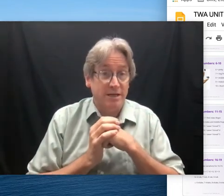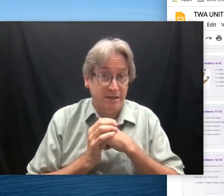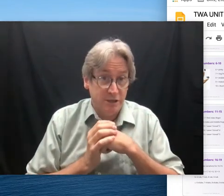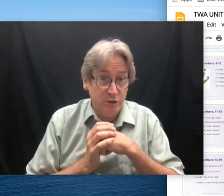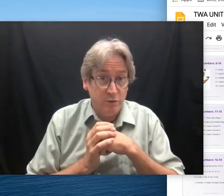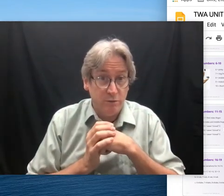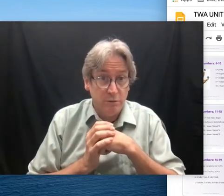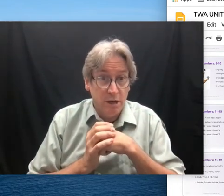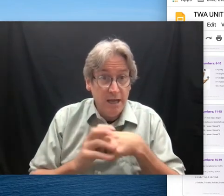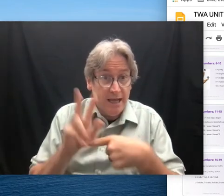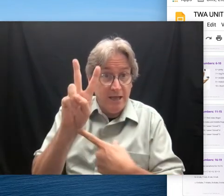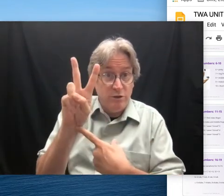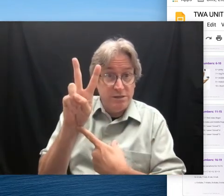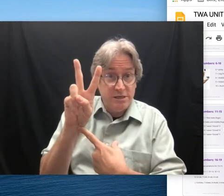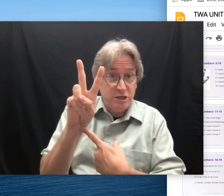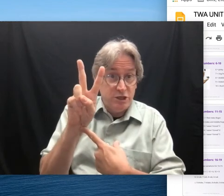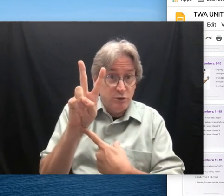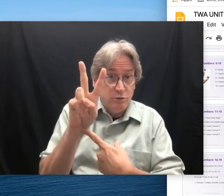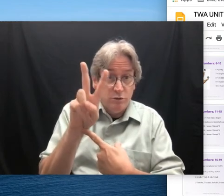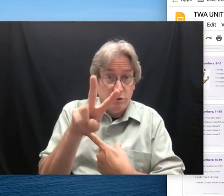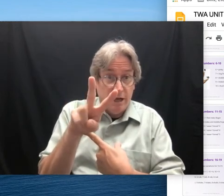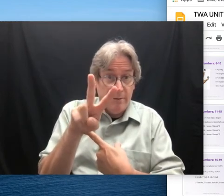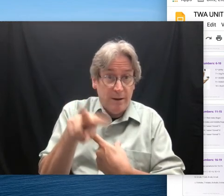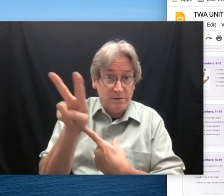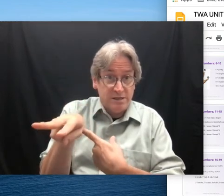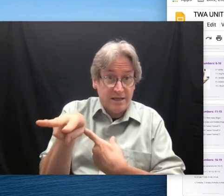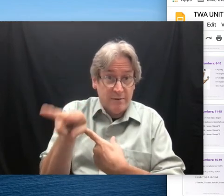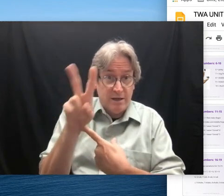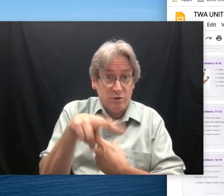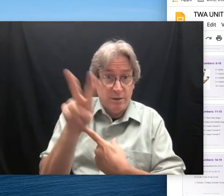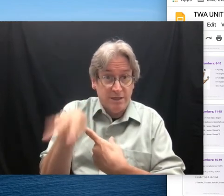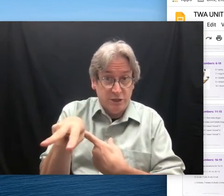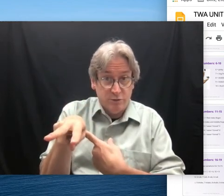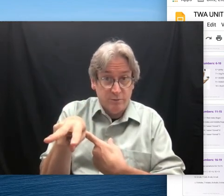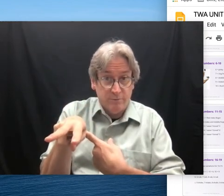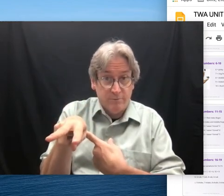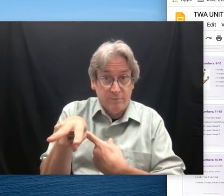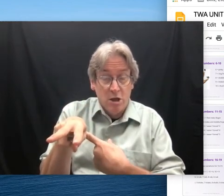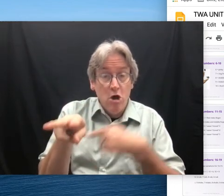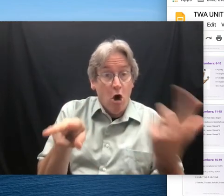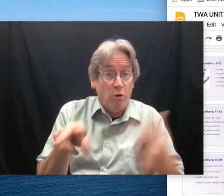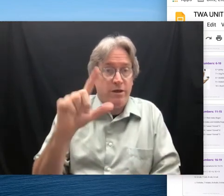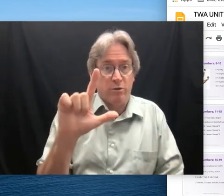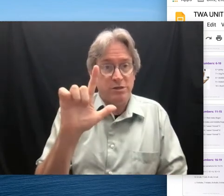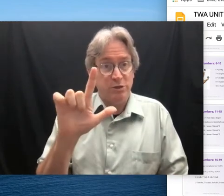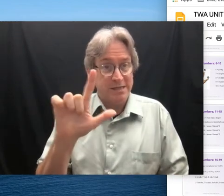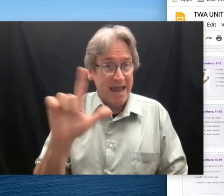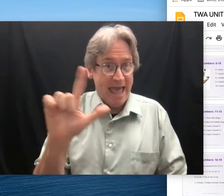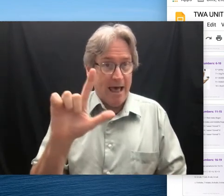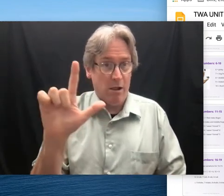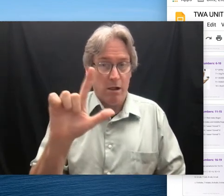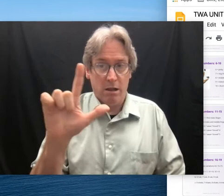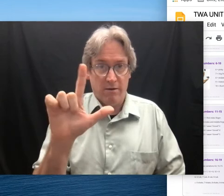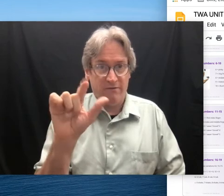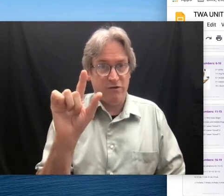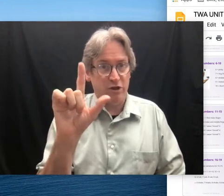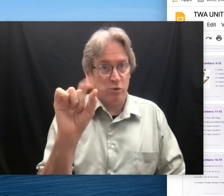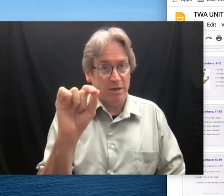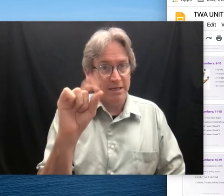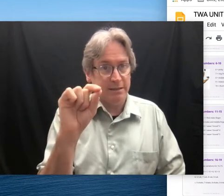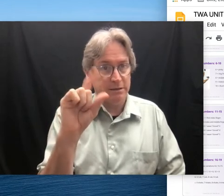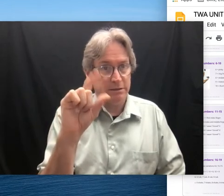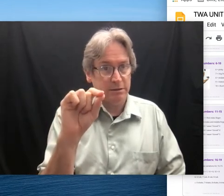is 22. It uses the 2 and bounces it that way. 22. All the other ones use an L for